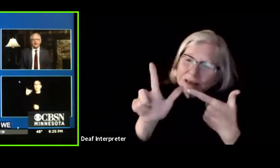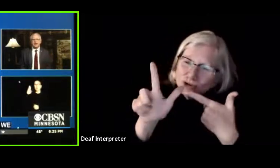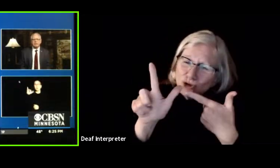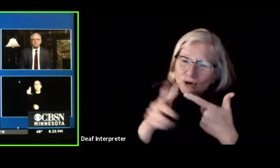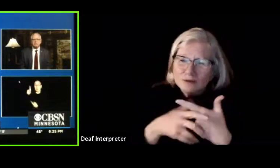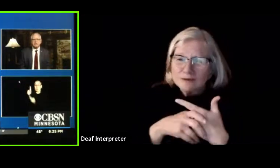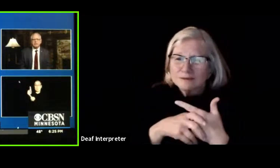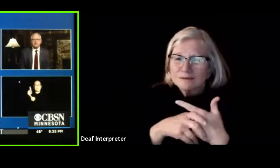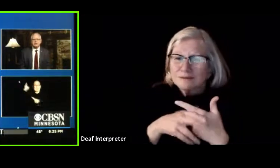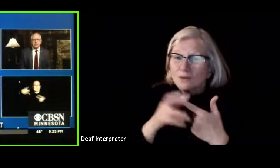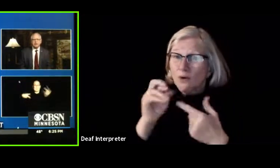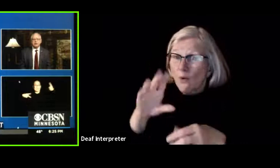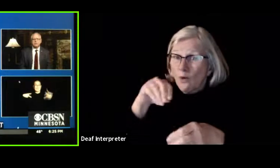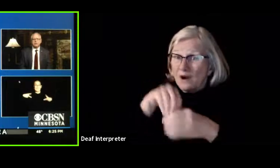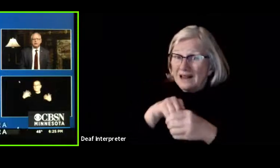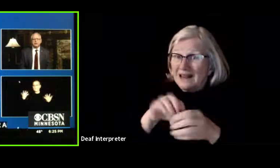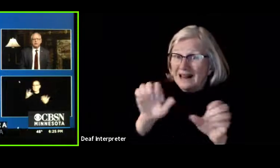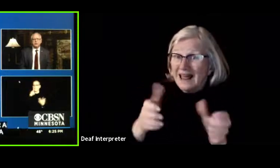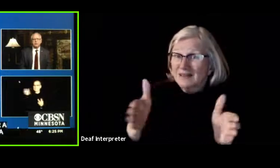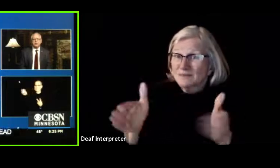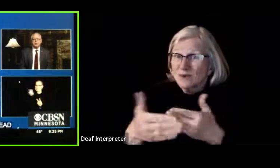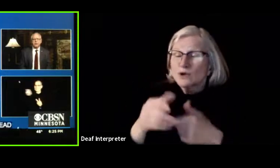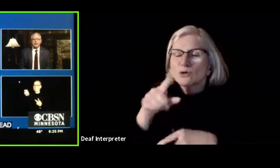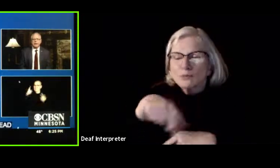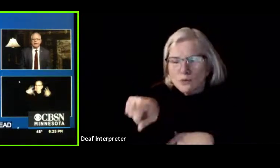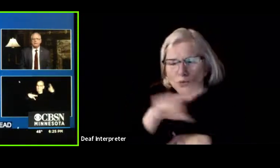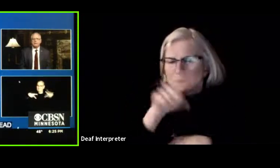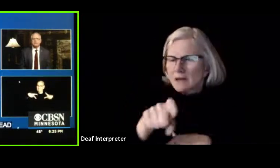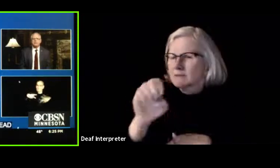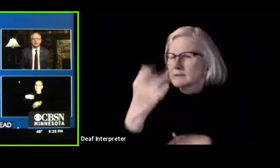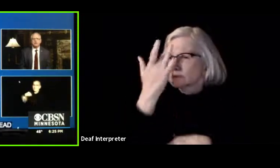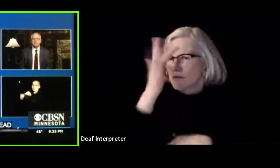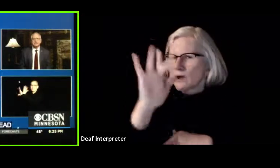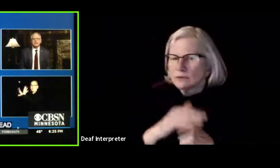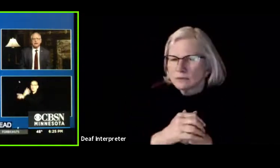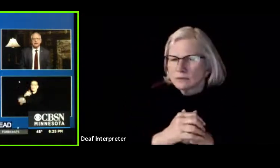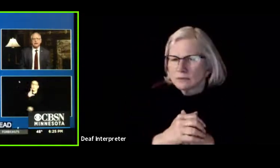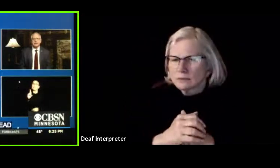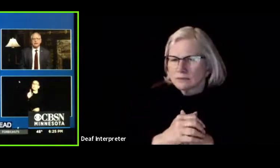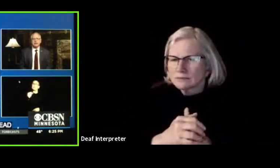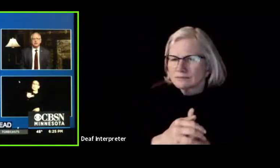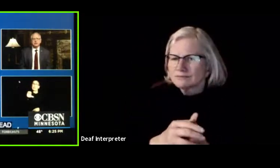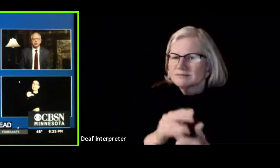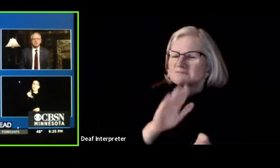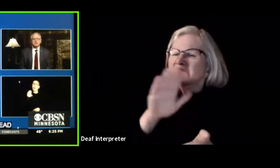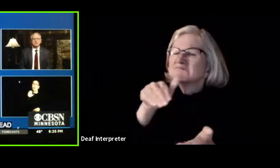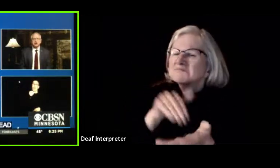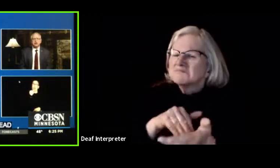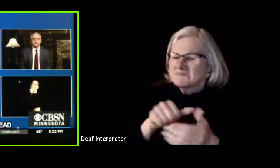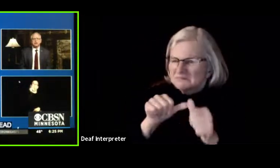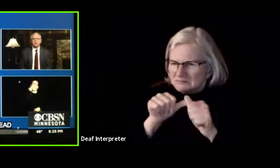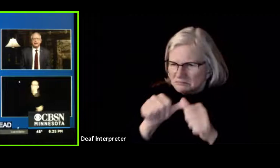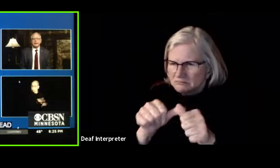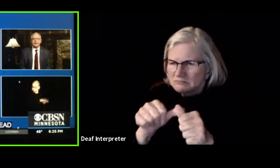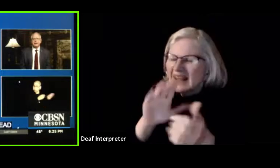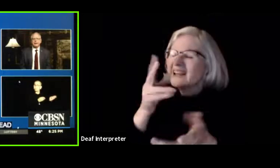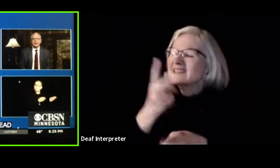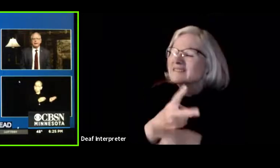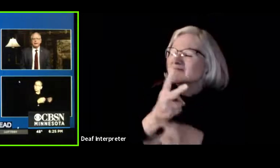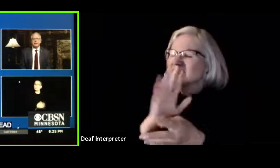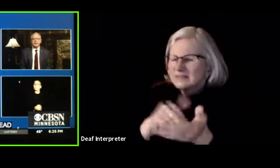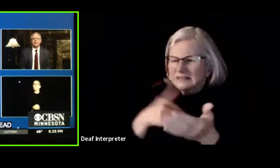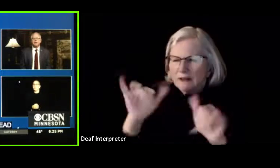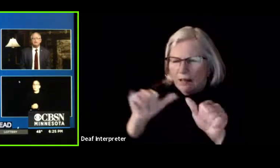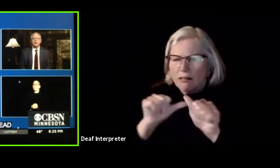that classroom. Childcare providers will remain open. When this is all said and done, and the stories of this 100-year pandemic are